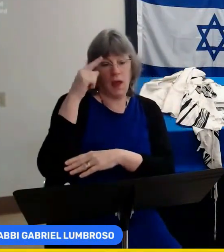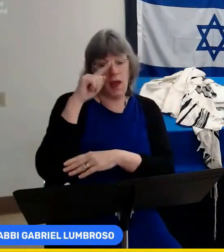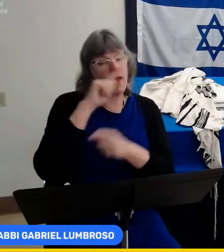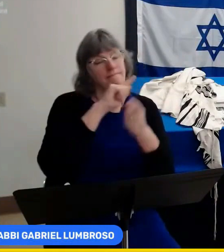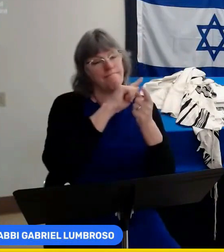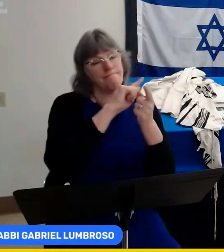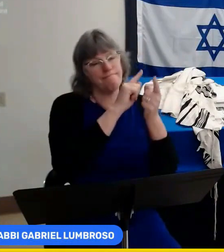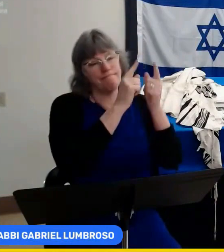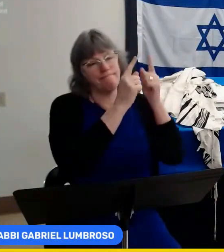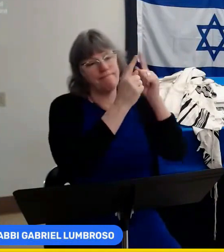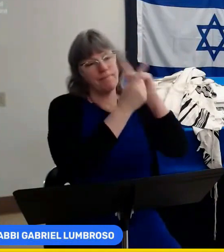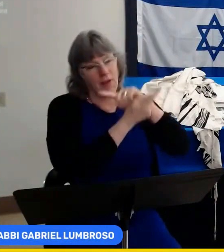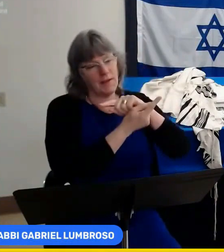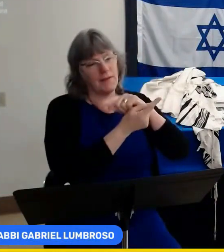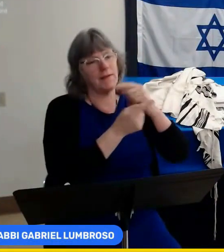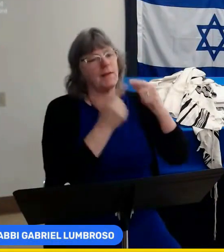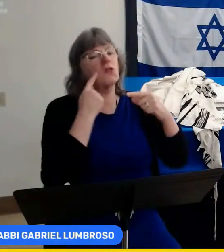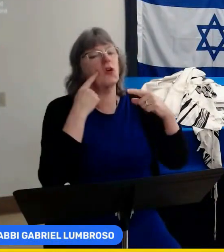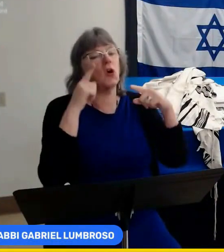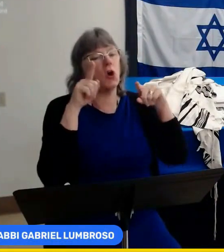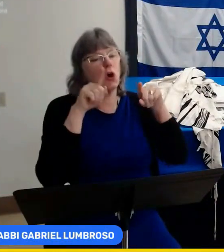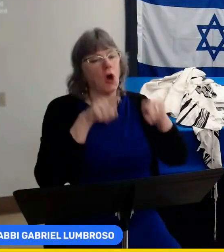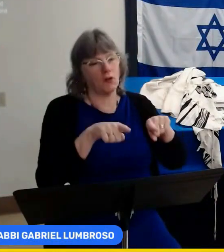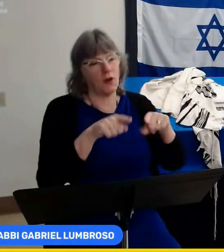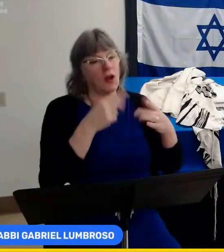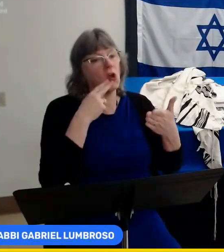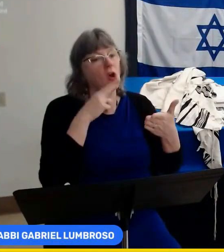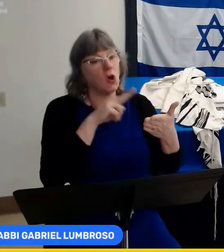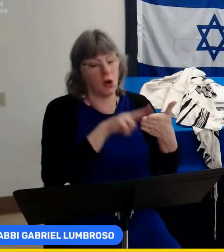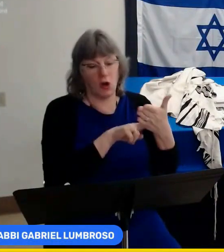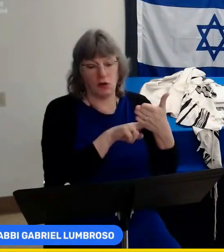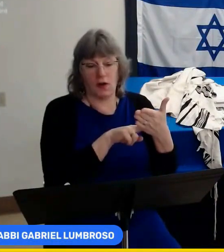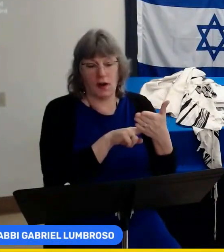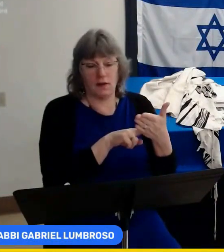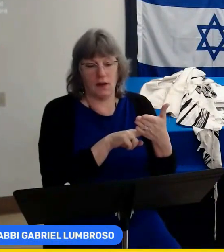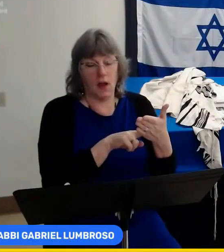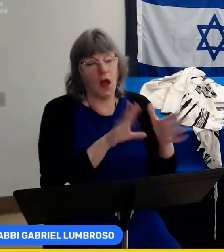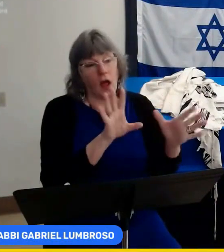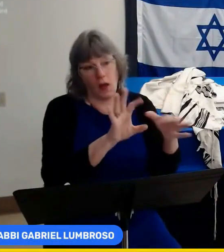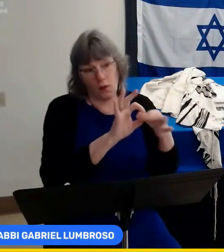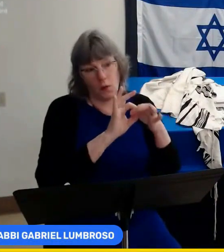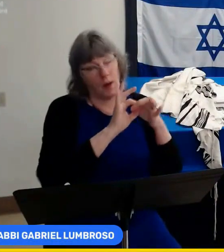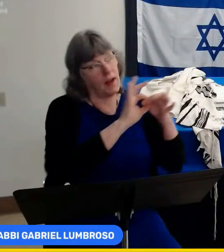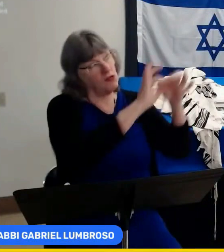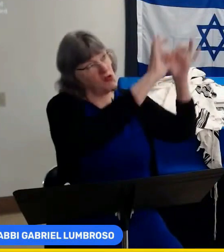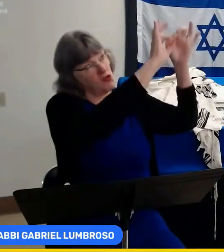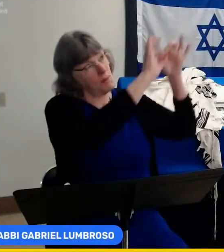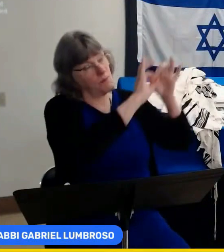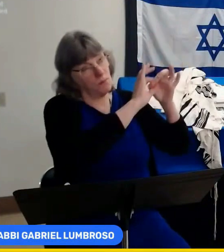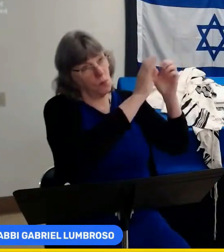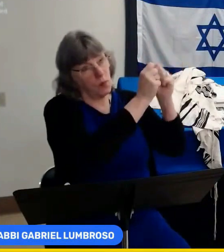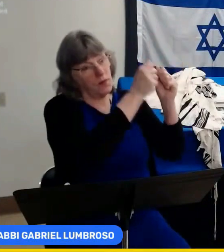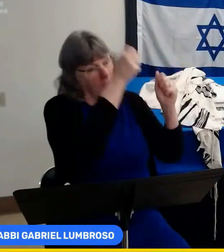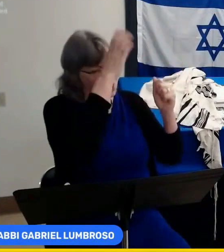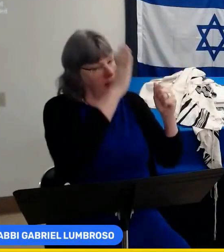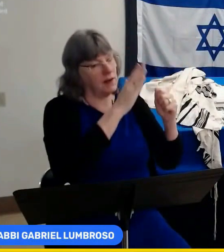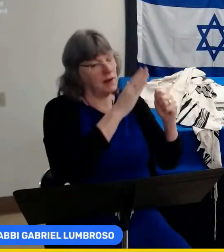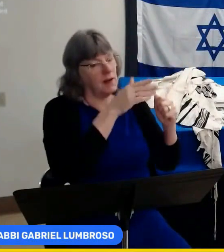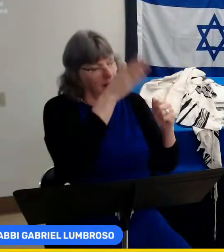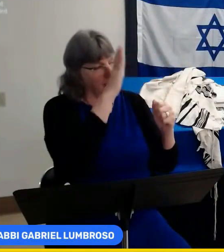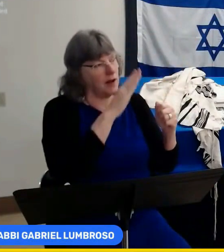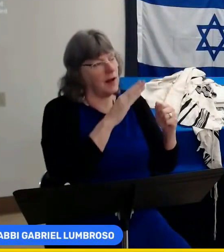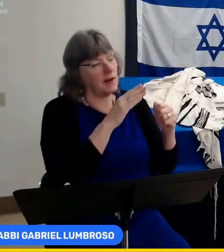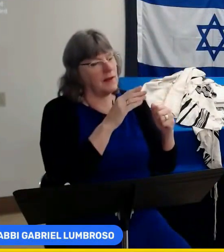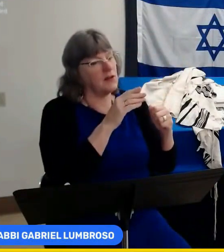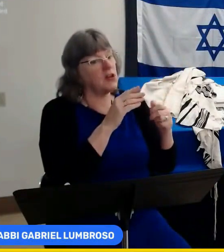contract, he changed the premises upon which the relationship with the Creator was